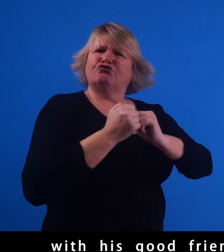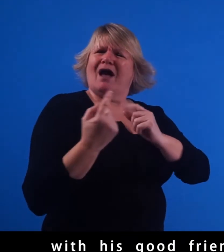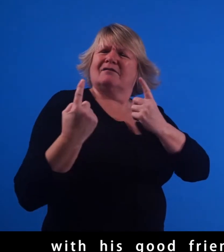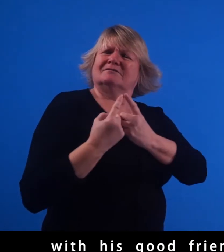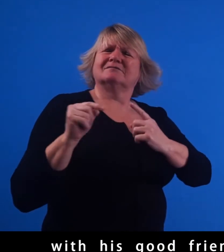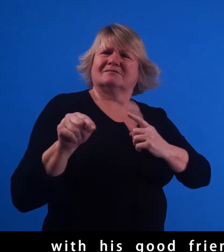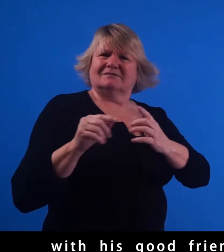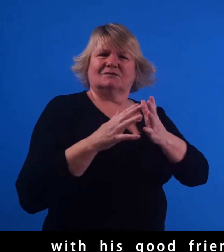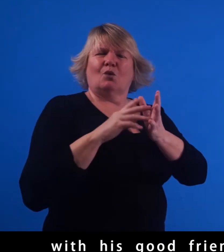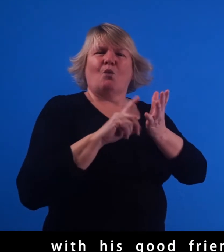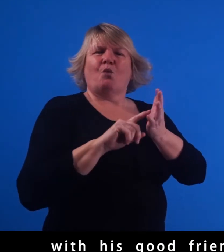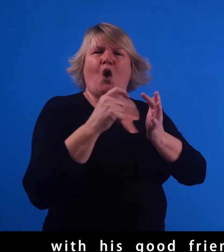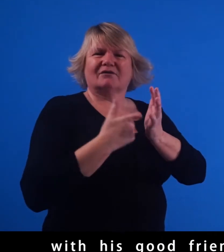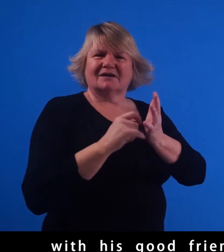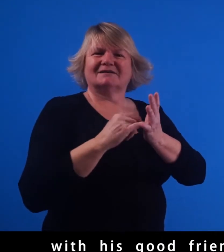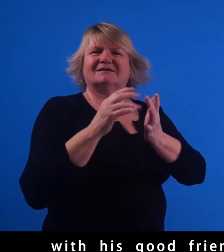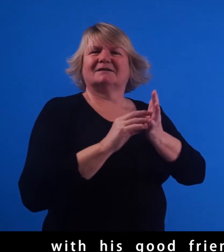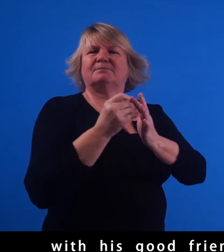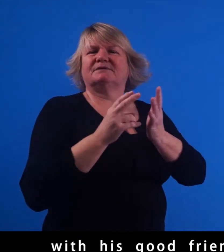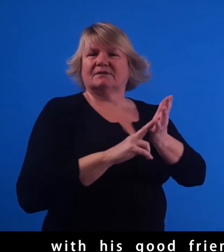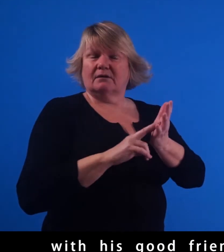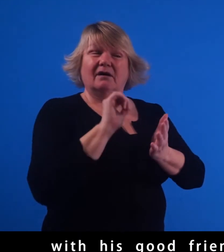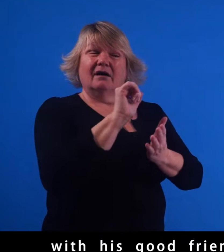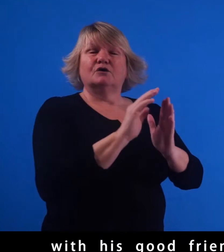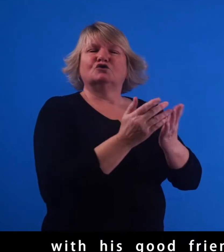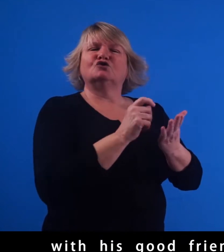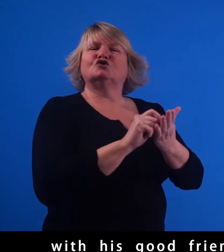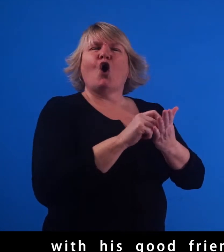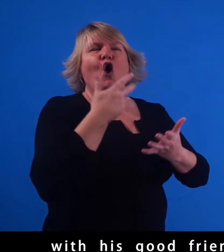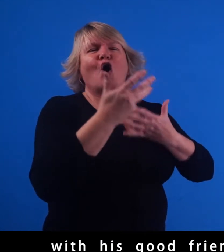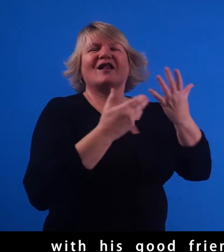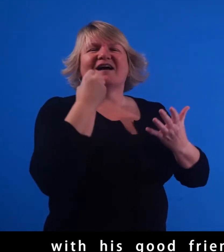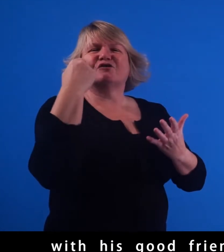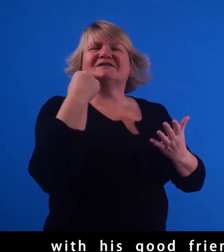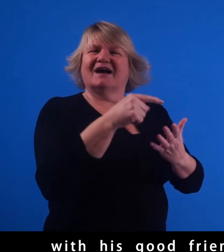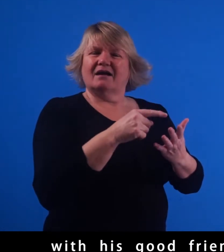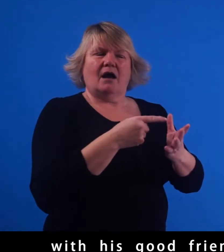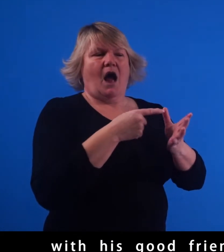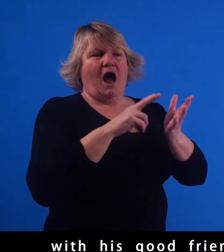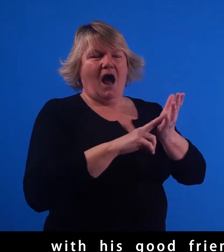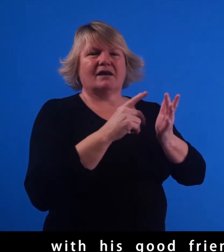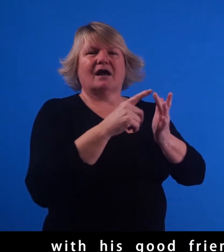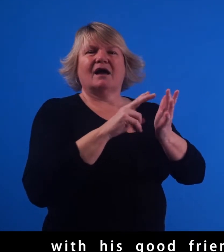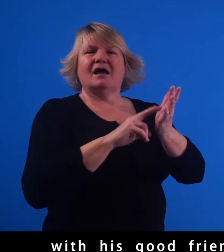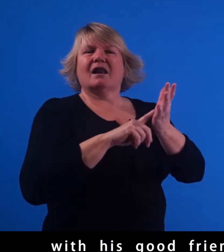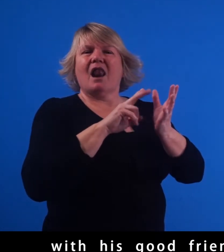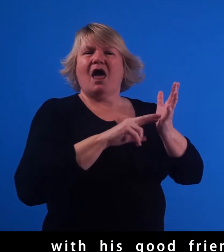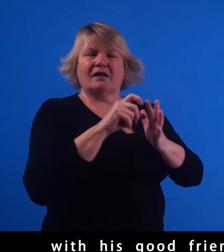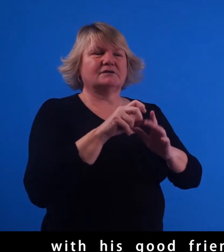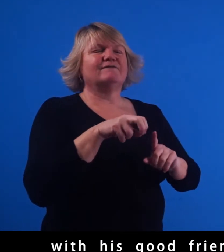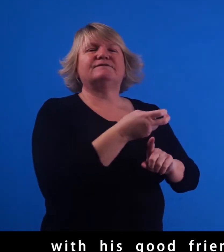with his good friend Walter Simpson, and his journal, An Inland Voyage, was published.